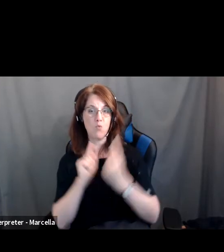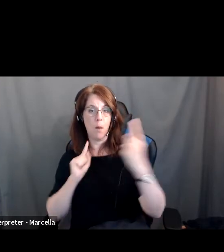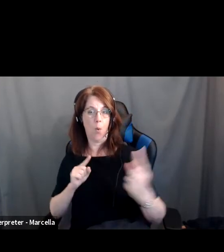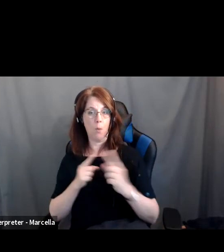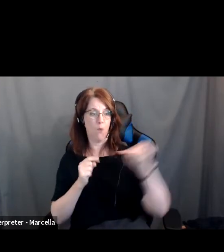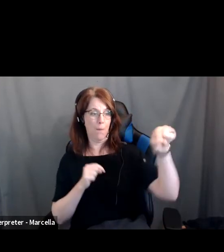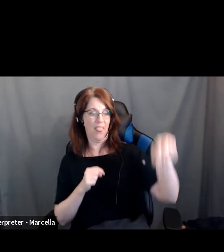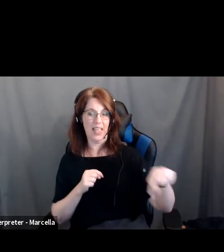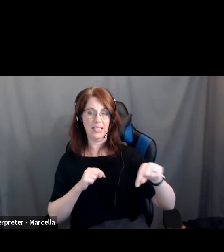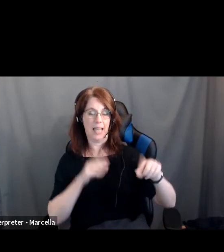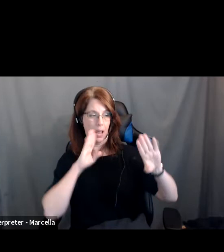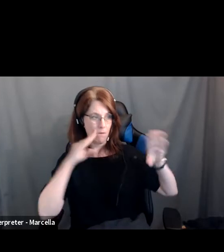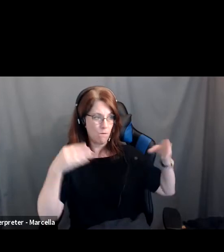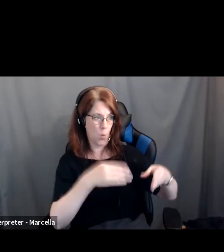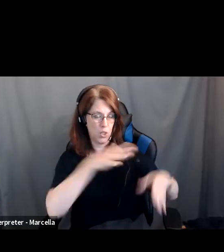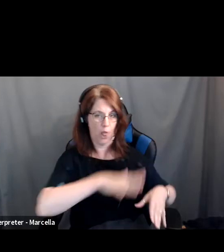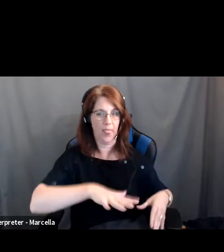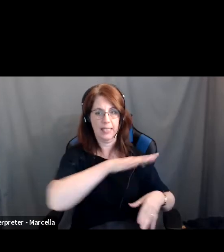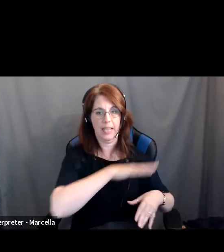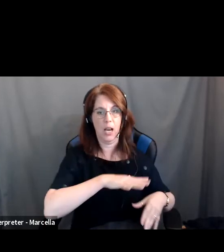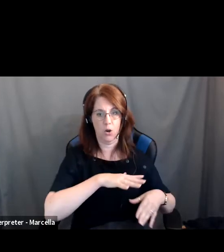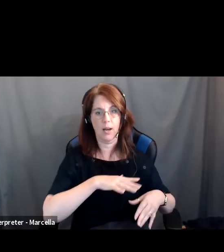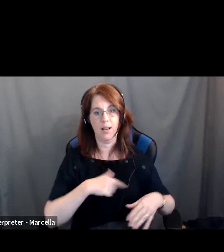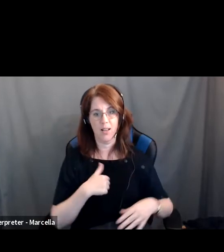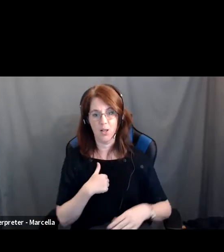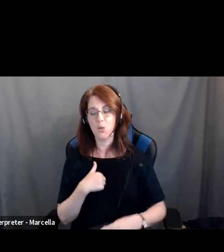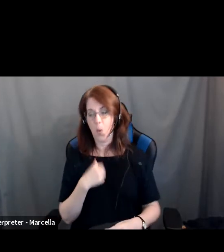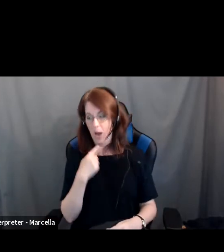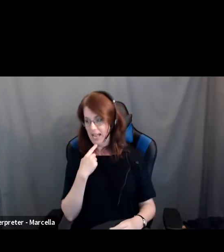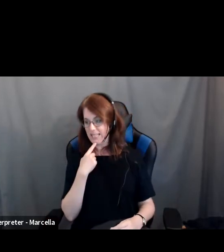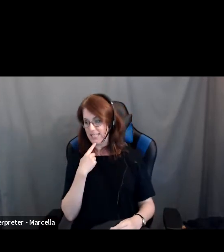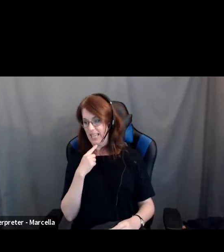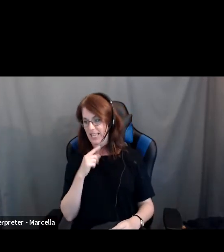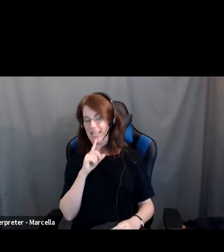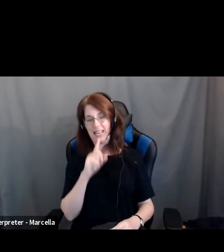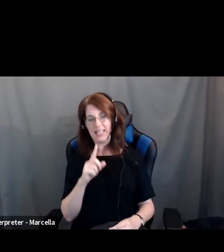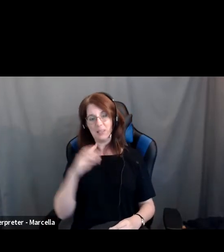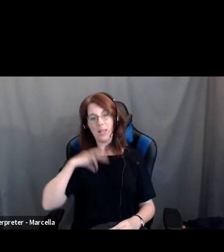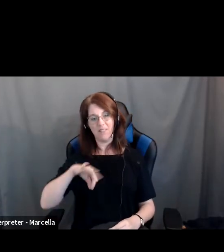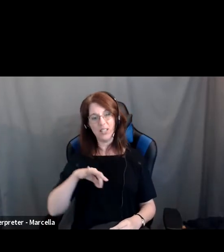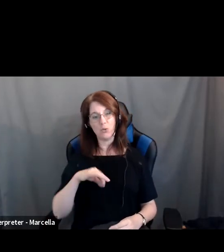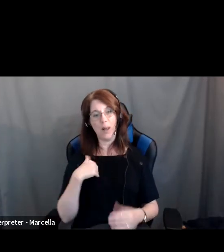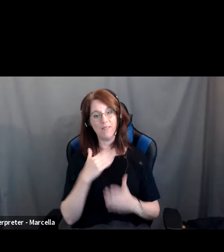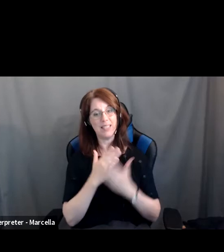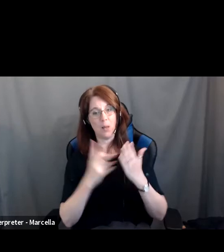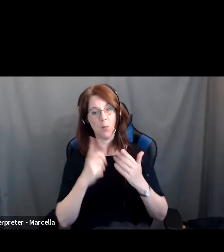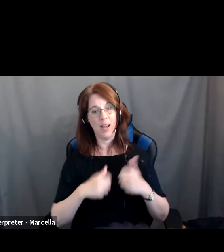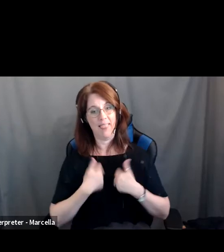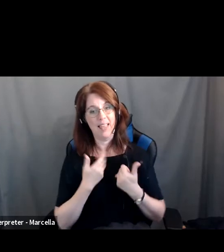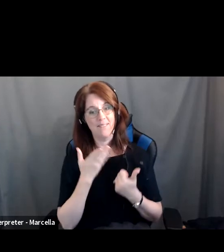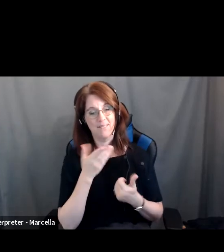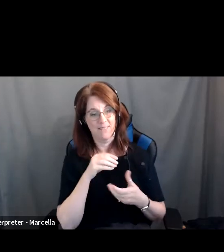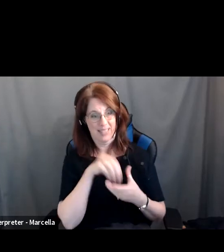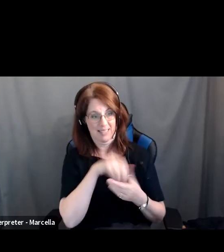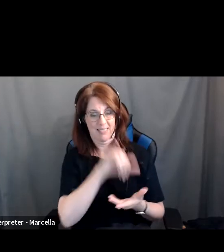and focus on them totally. So I would say that it is beneficial to have someone who lives in the county,